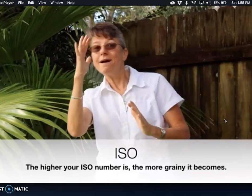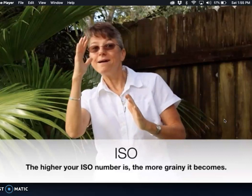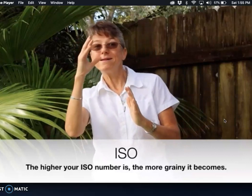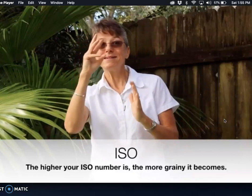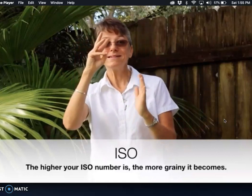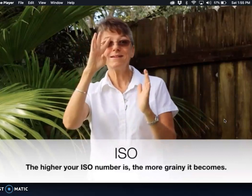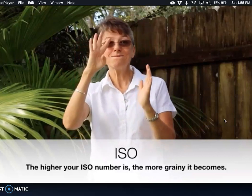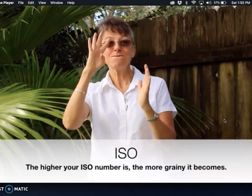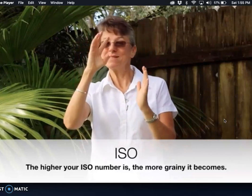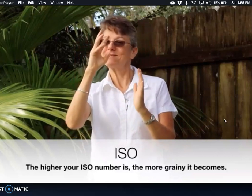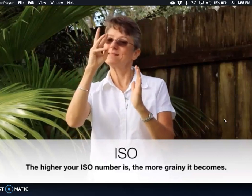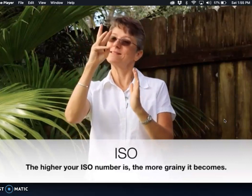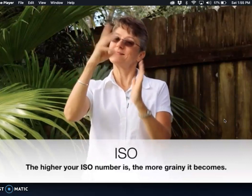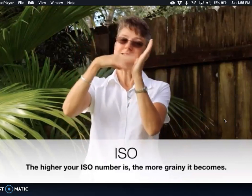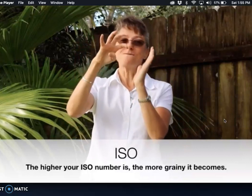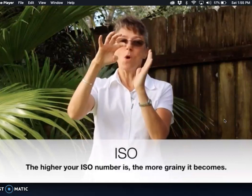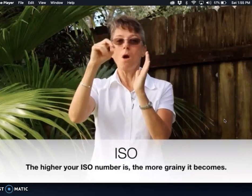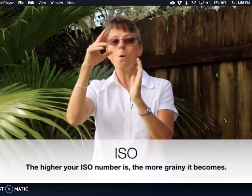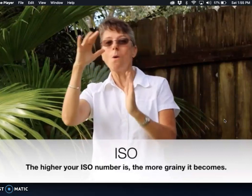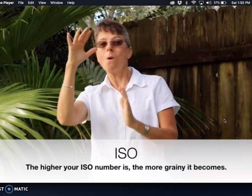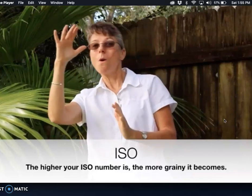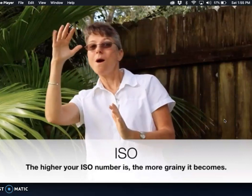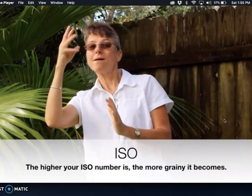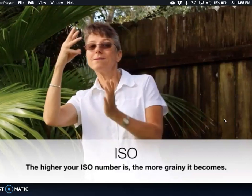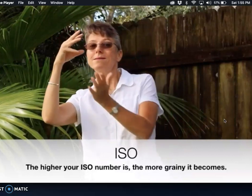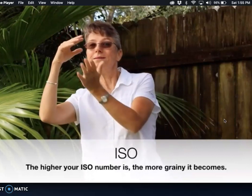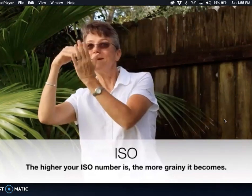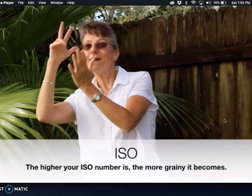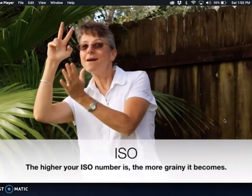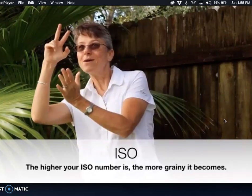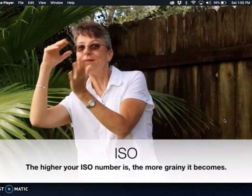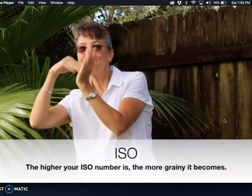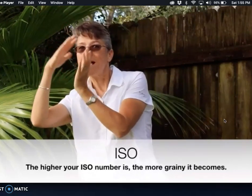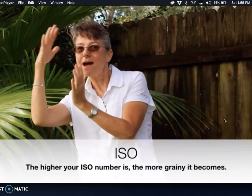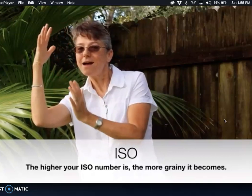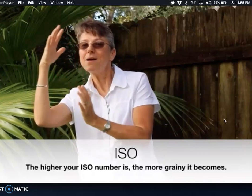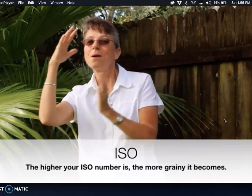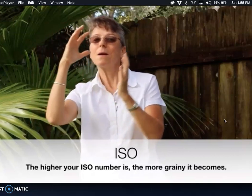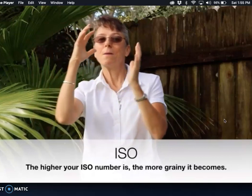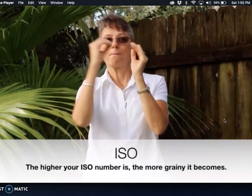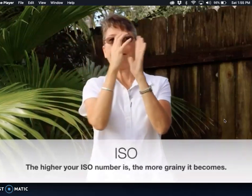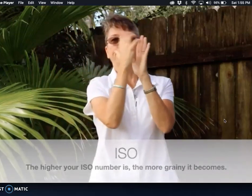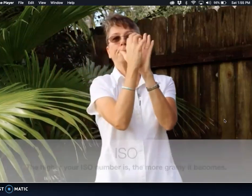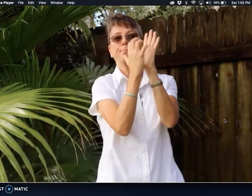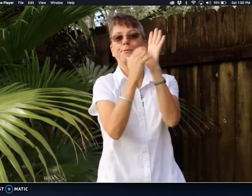lower your ISO number is, the less grainy. And once you start getting into the higher numbers, that's when it really becomes like